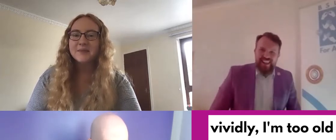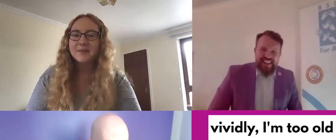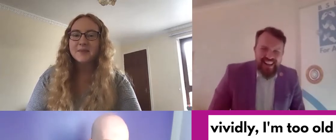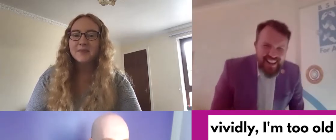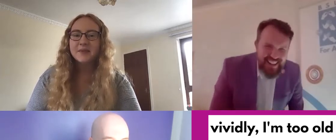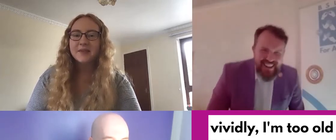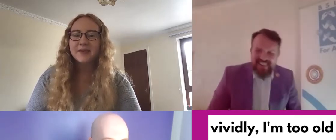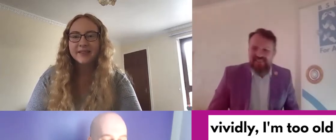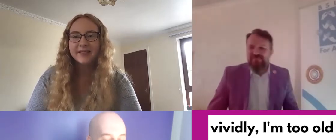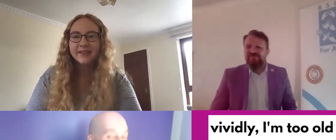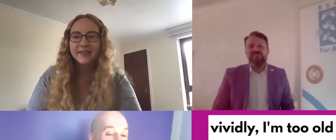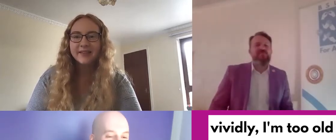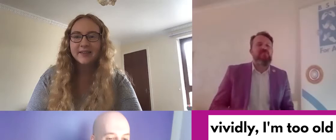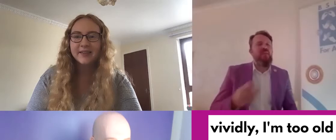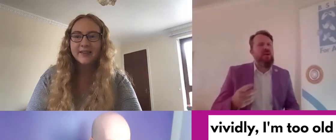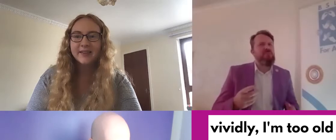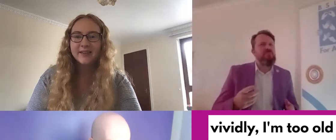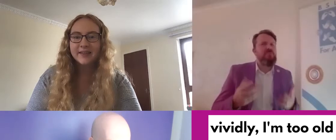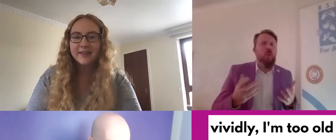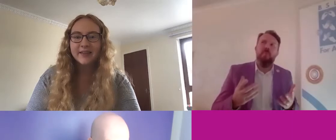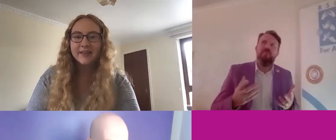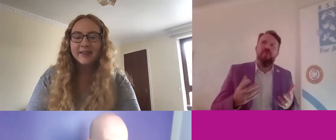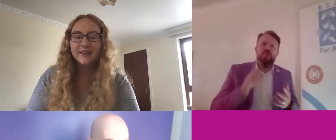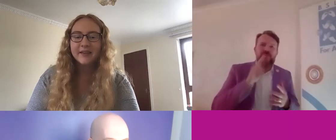vividly. I'm too old now.